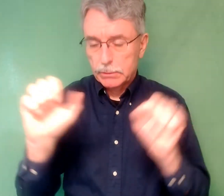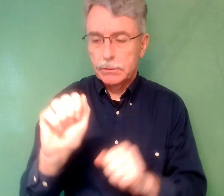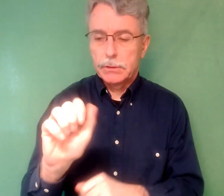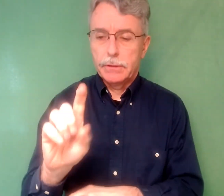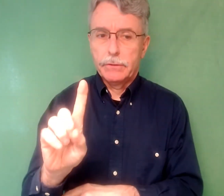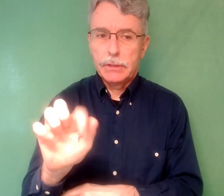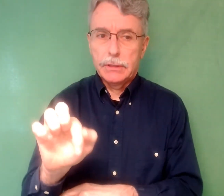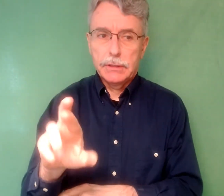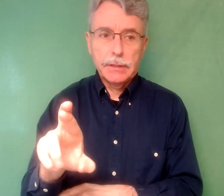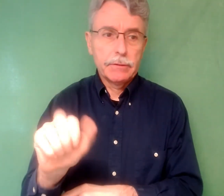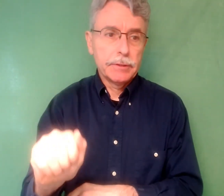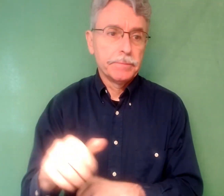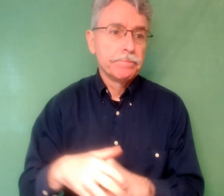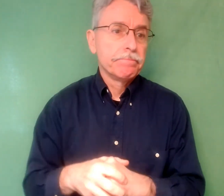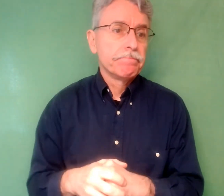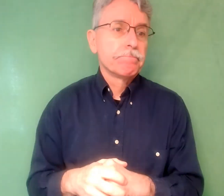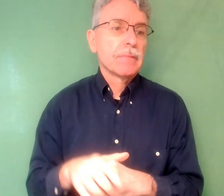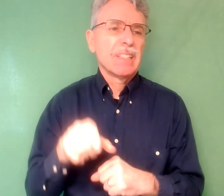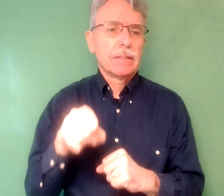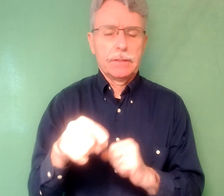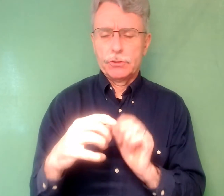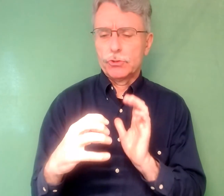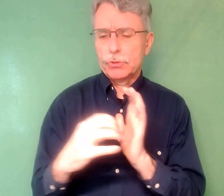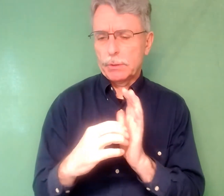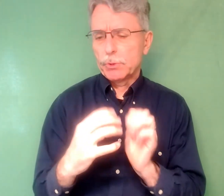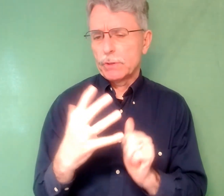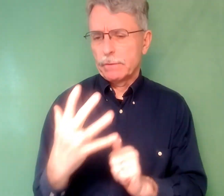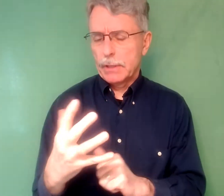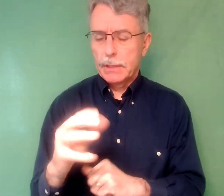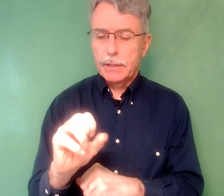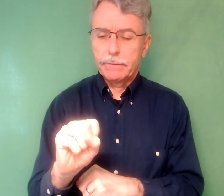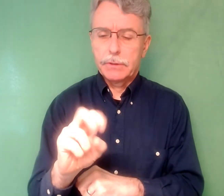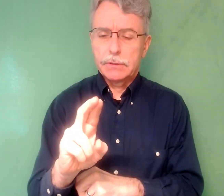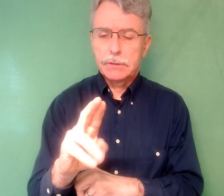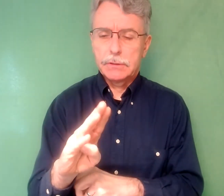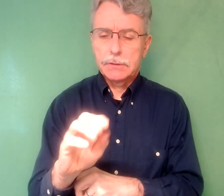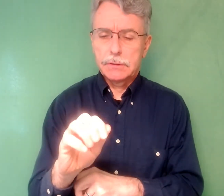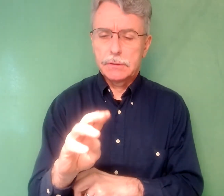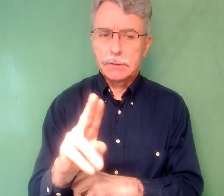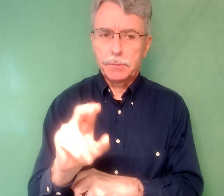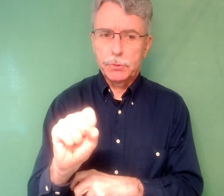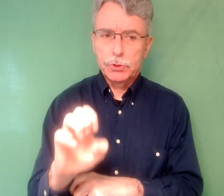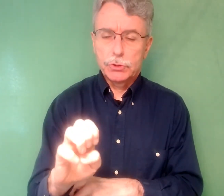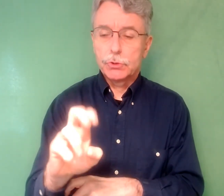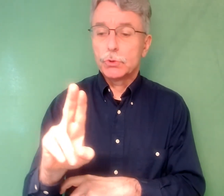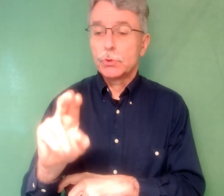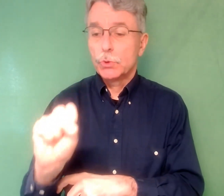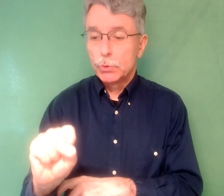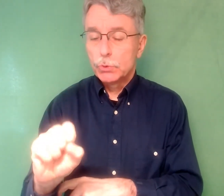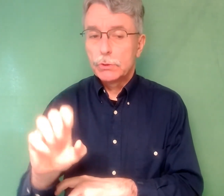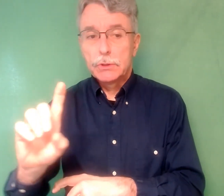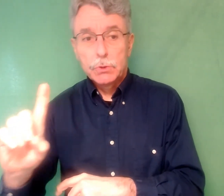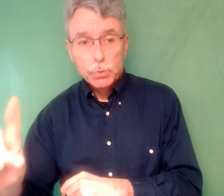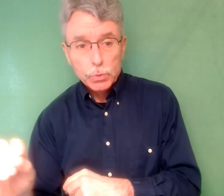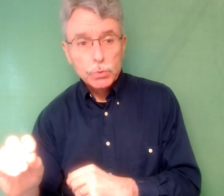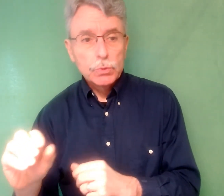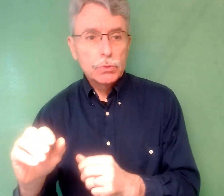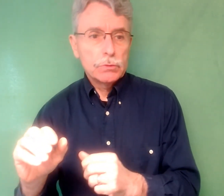use and addiction among the U.S. inmate population suggest that approximately 2/3 of them meet medical criteria for